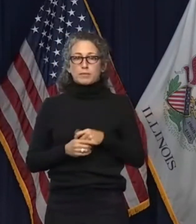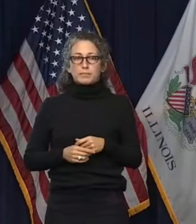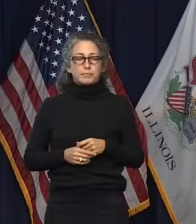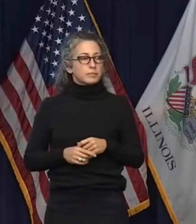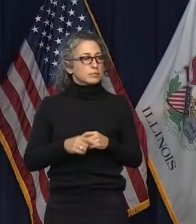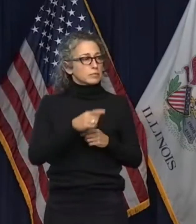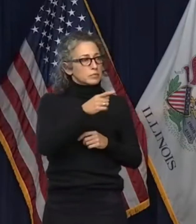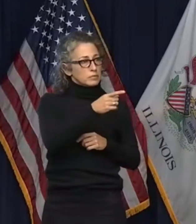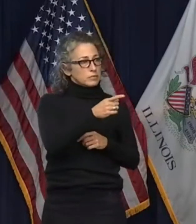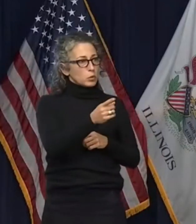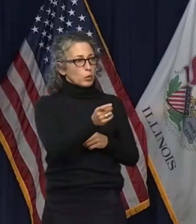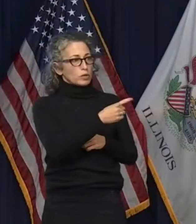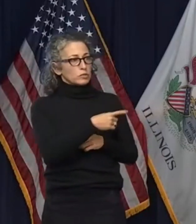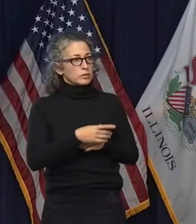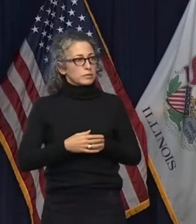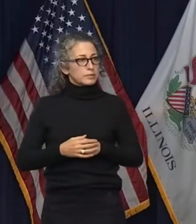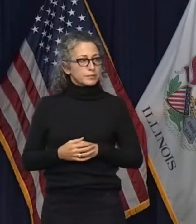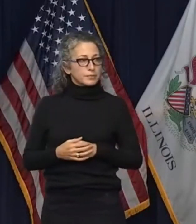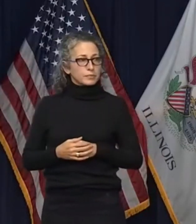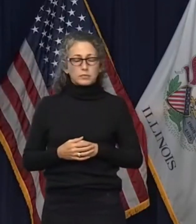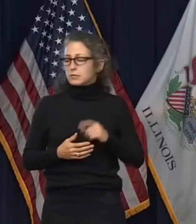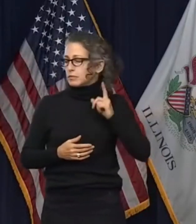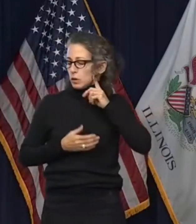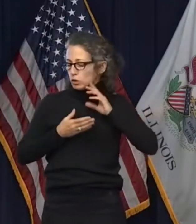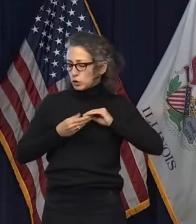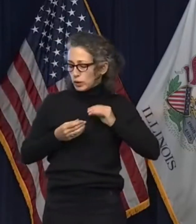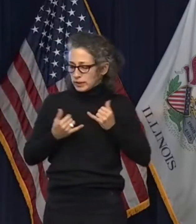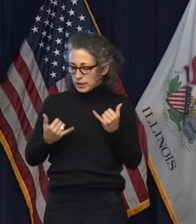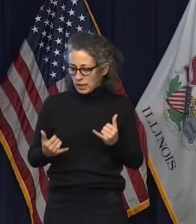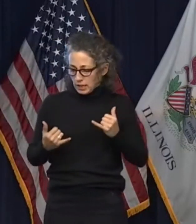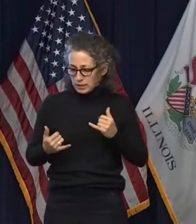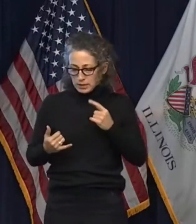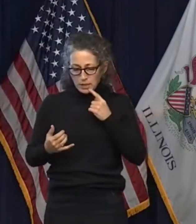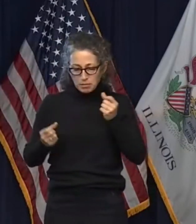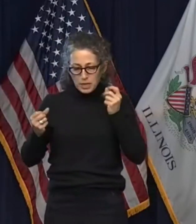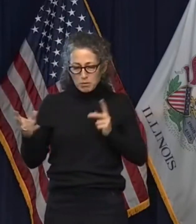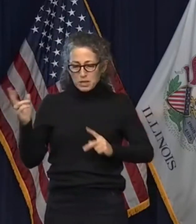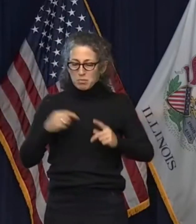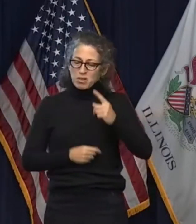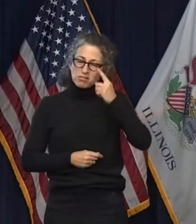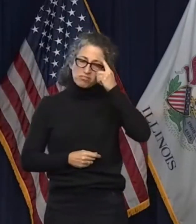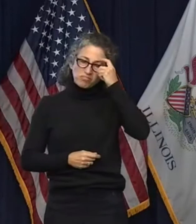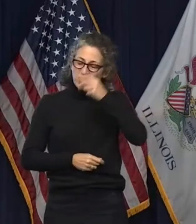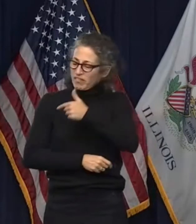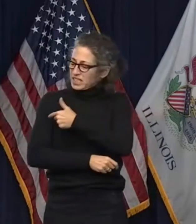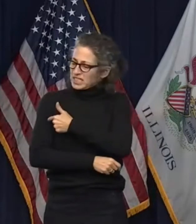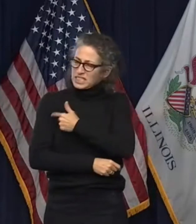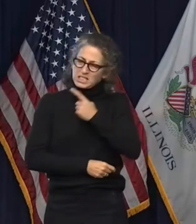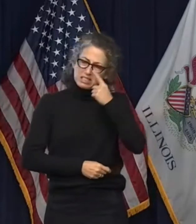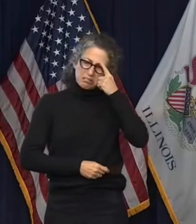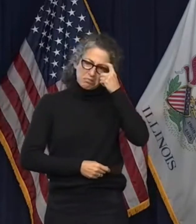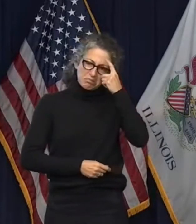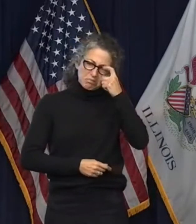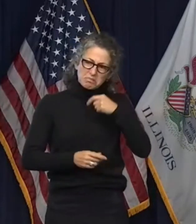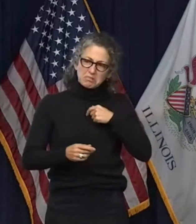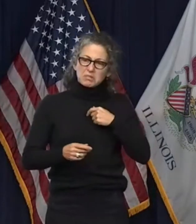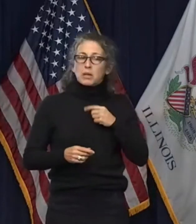follow up, there was a story I heard today that said that a lot of people are skeptical about the vaccine, hearing it from